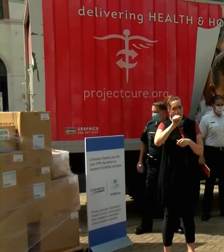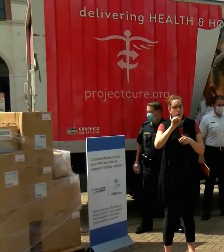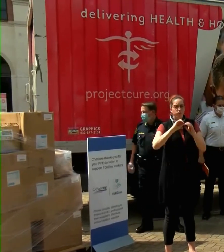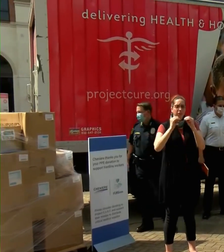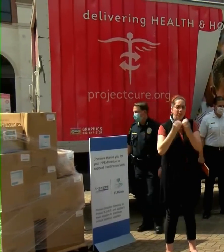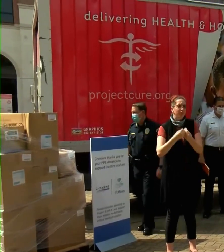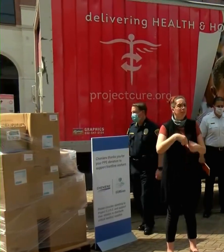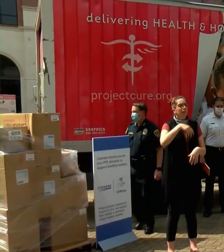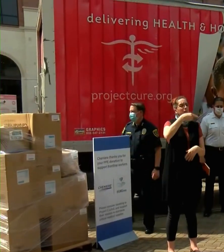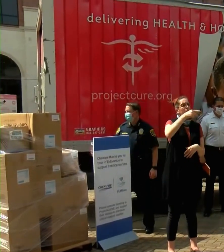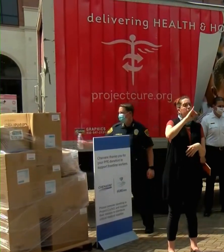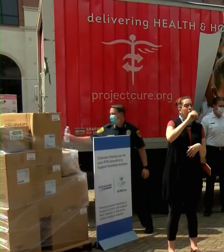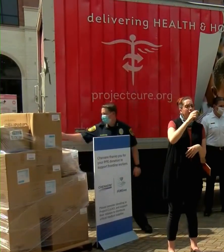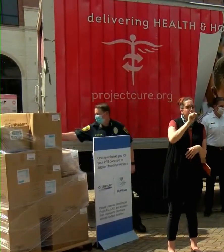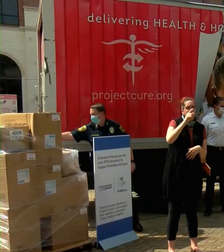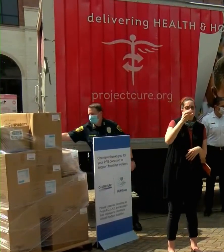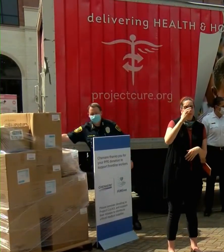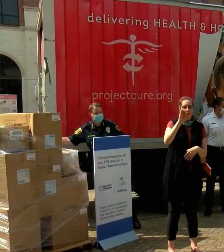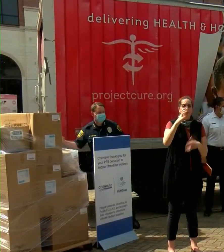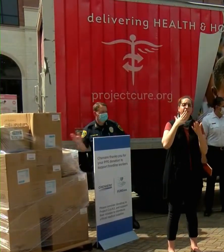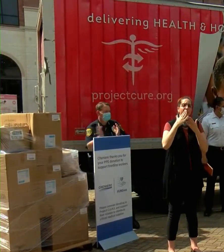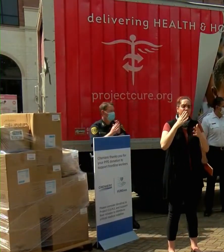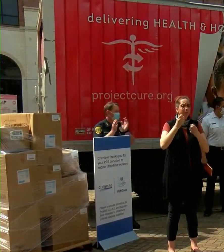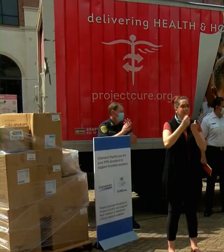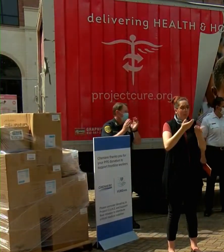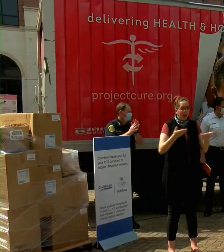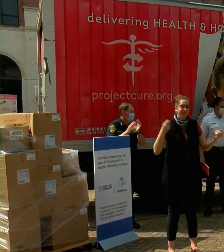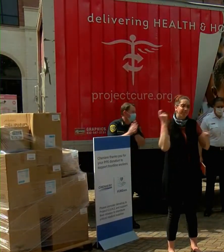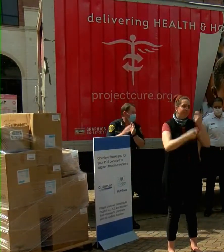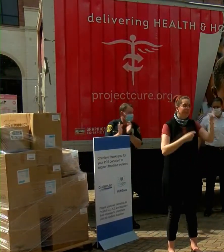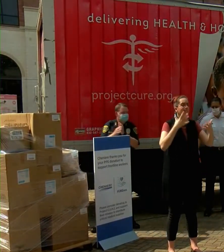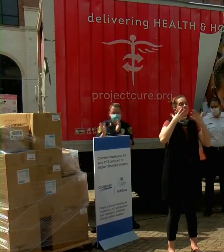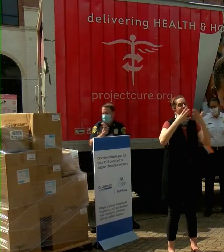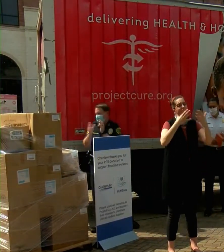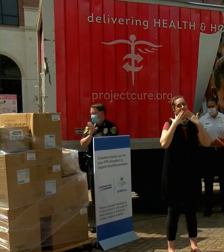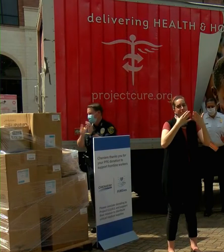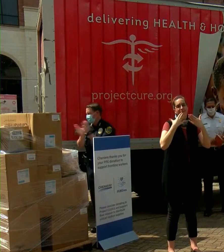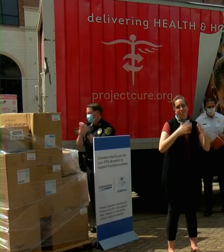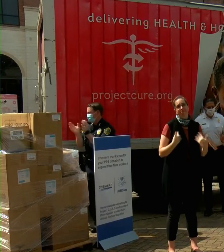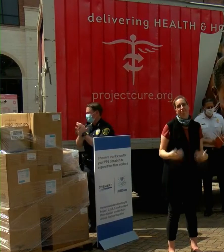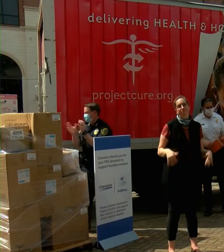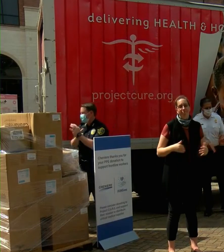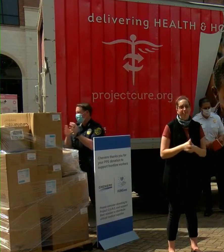Project C.U.R.E. Thank all of you for the supplies. We very much appreciate it. Thank you very, very much.